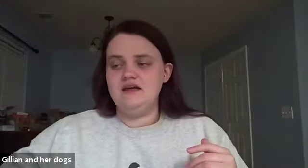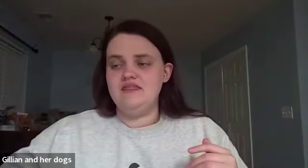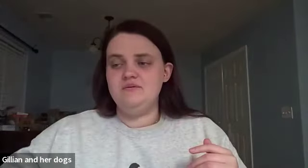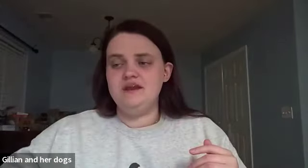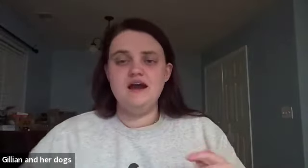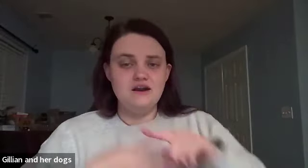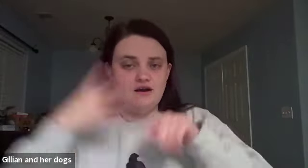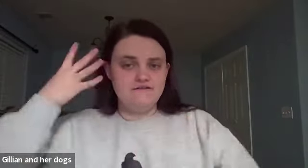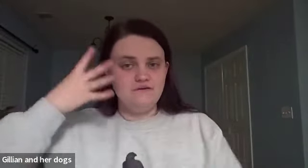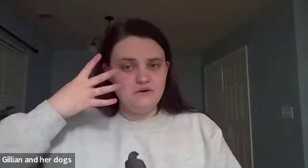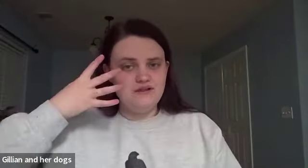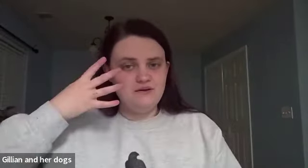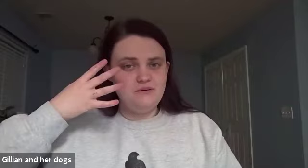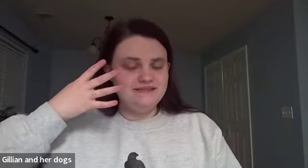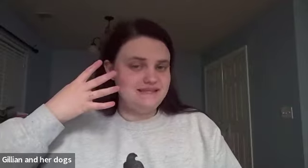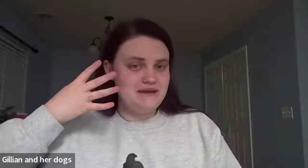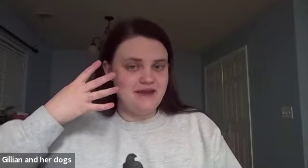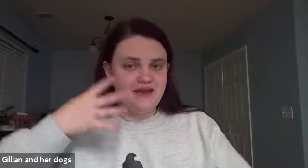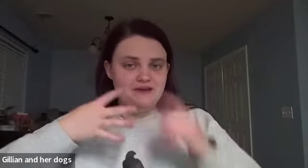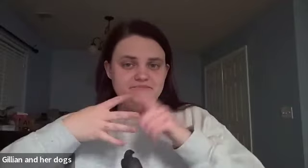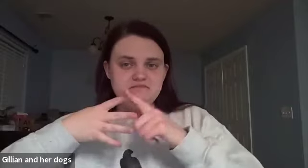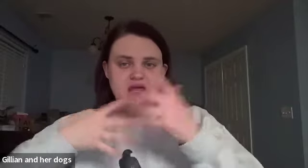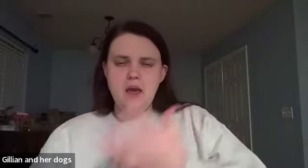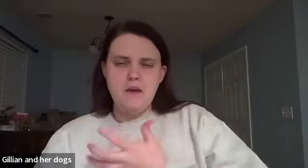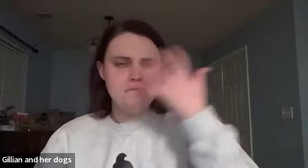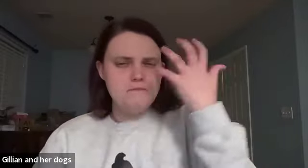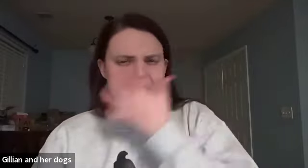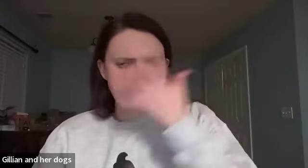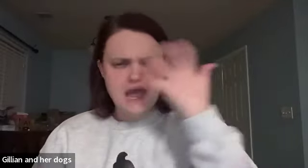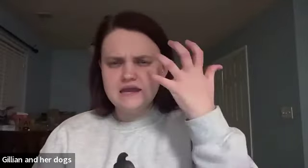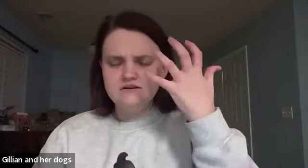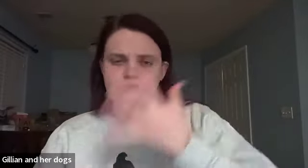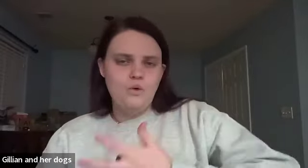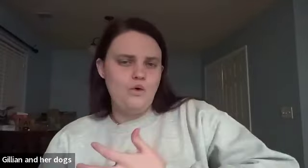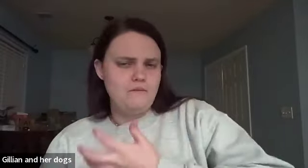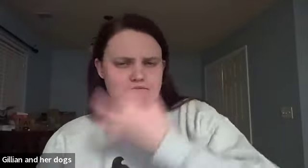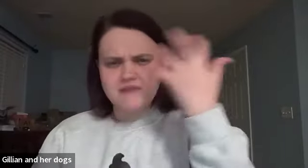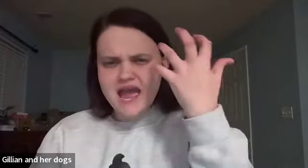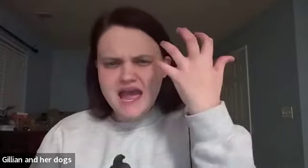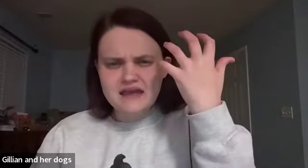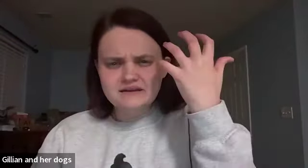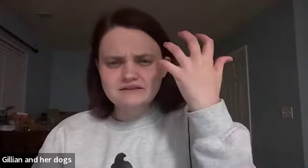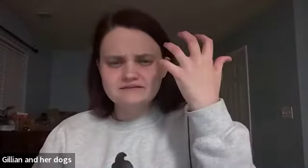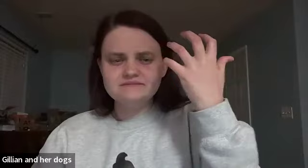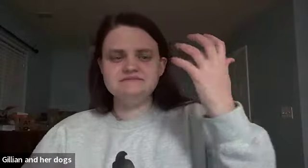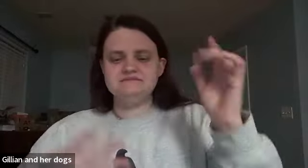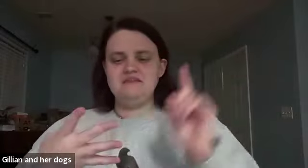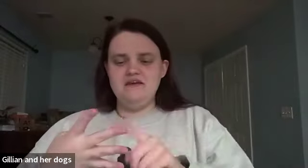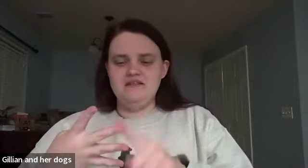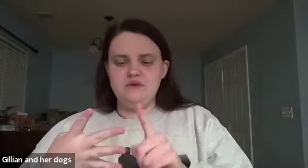And then we had our 4 little ways to sign mad. Mad or mad. Then